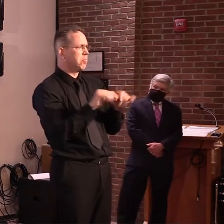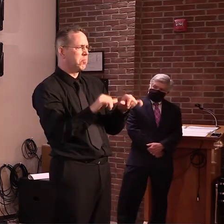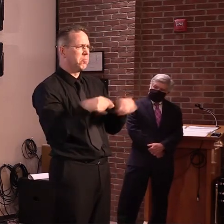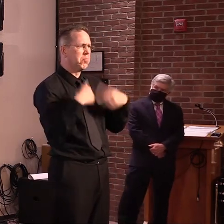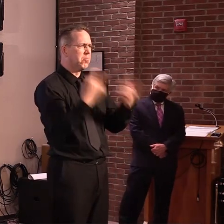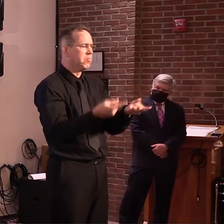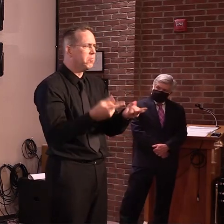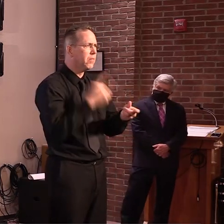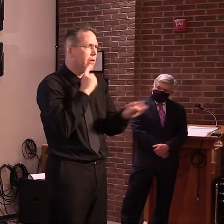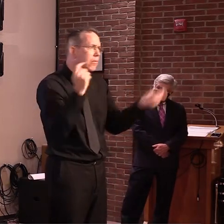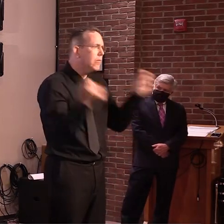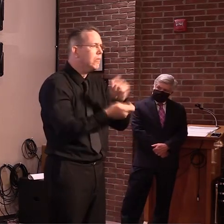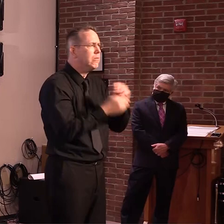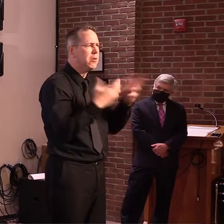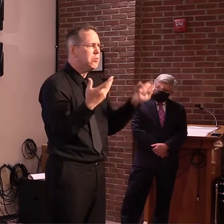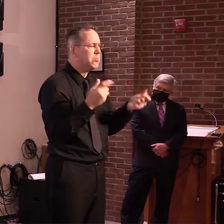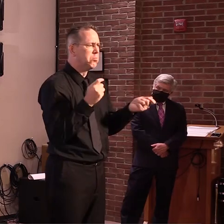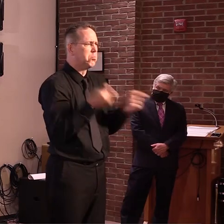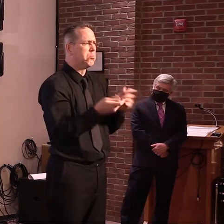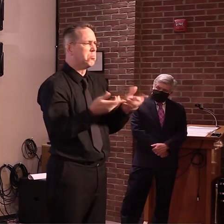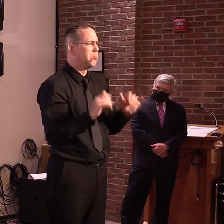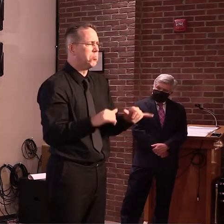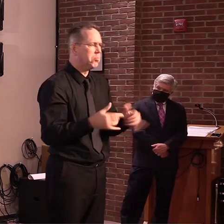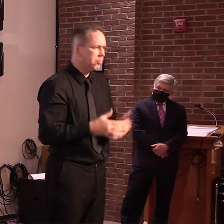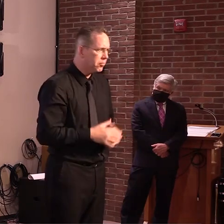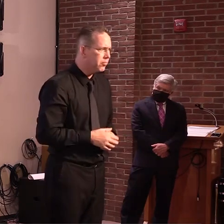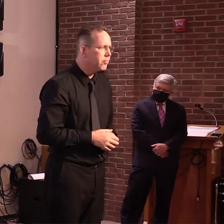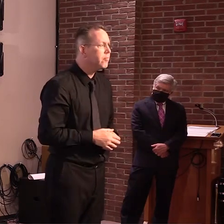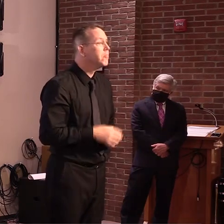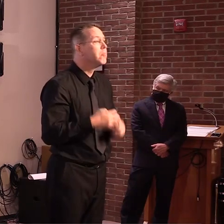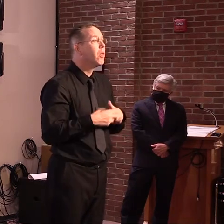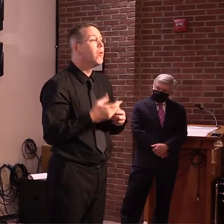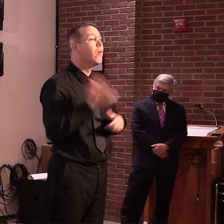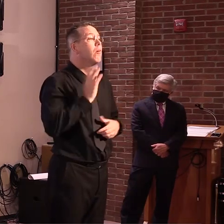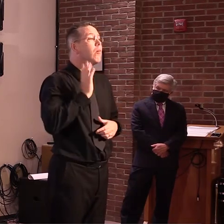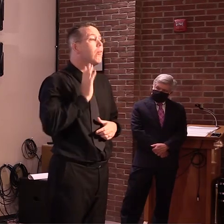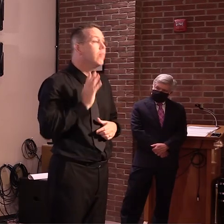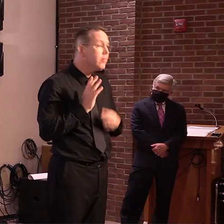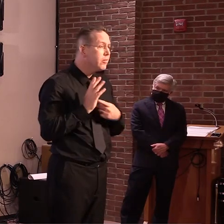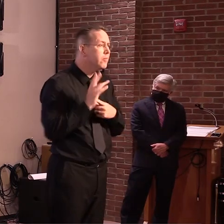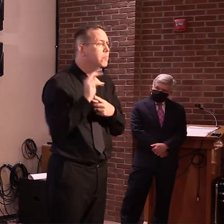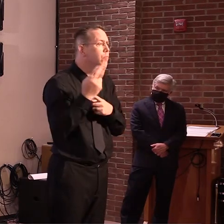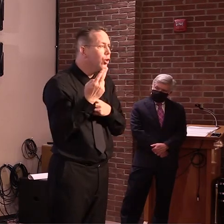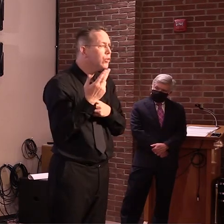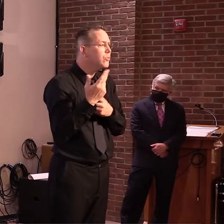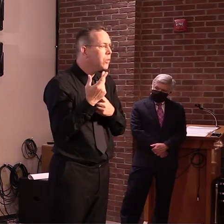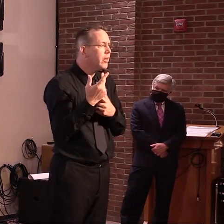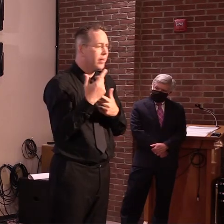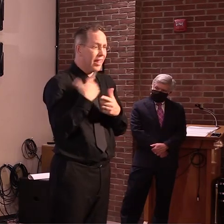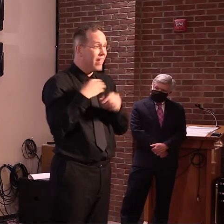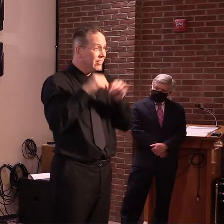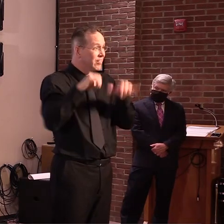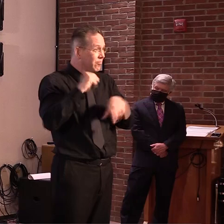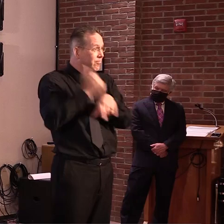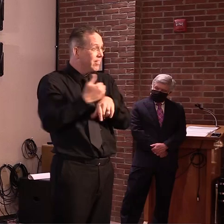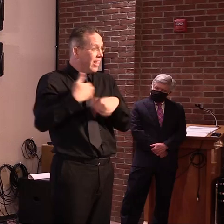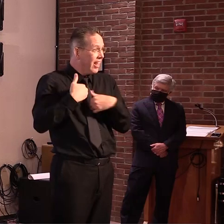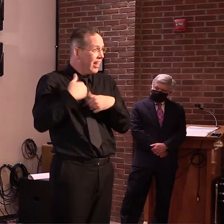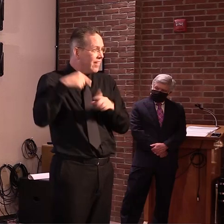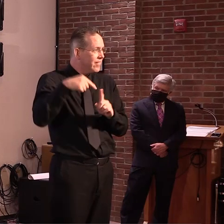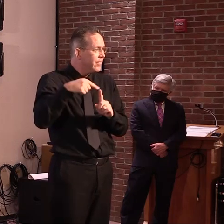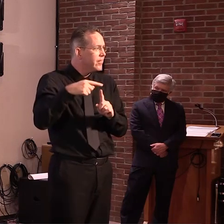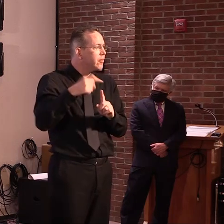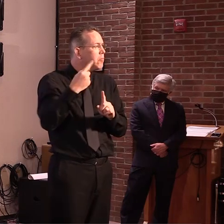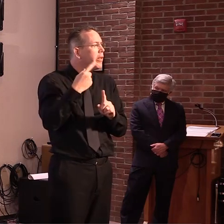would potentially be capacity as opposed to actually following any of those. And again,